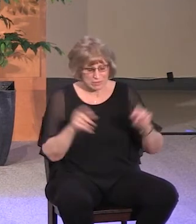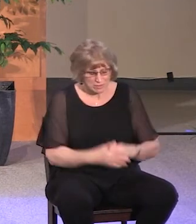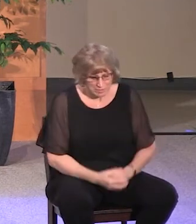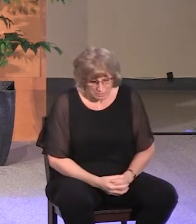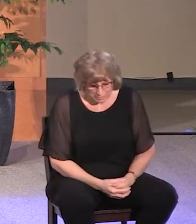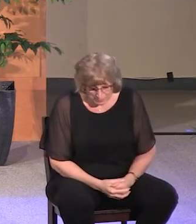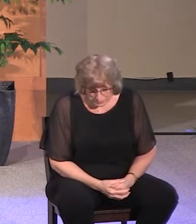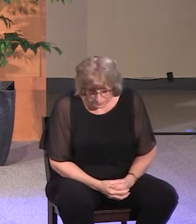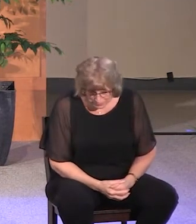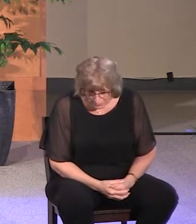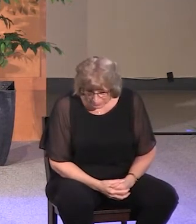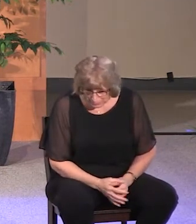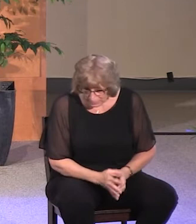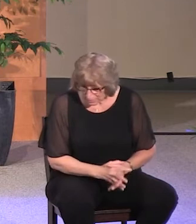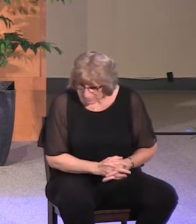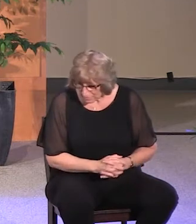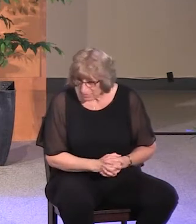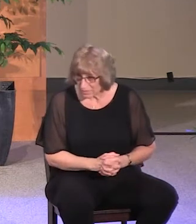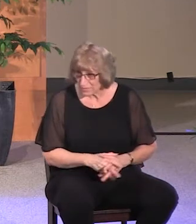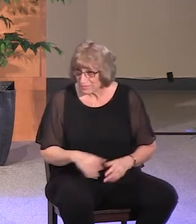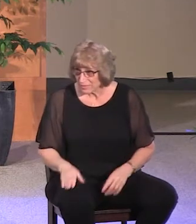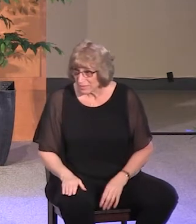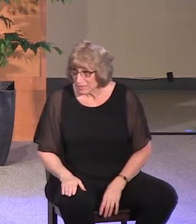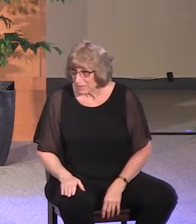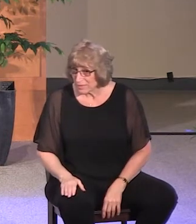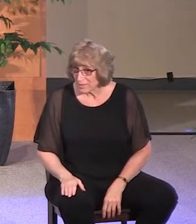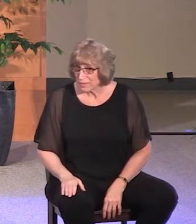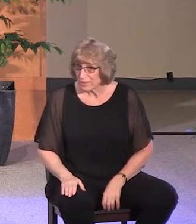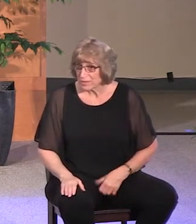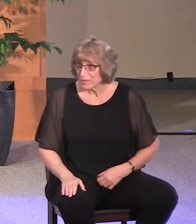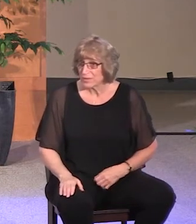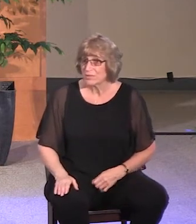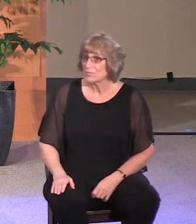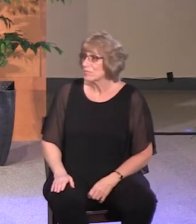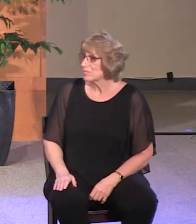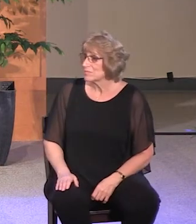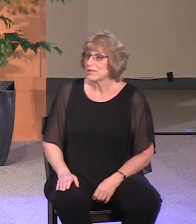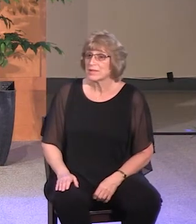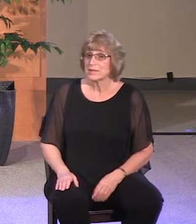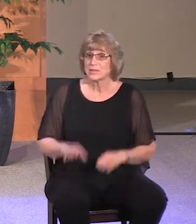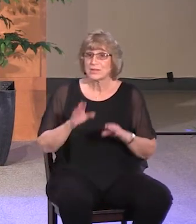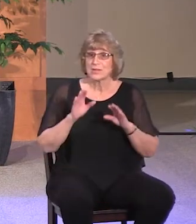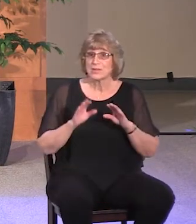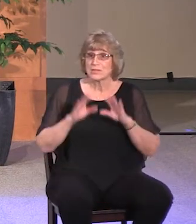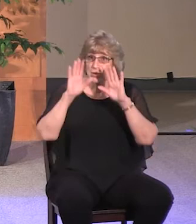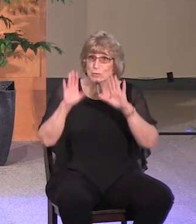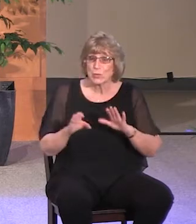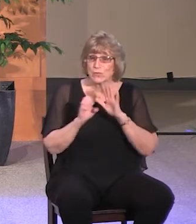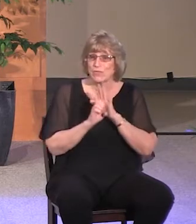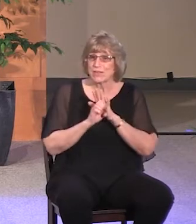Right? You'll know that's hitting your head on the wall there. I think that's a great example of what we're seeing right now and outpicturing in our world.